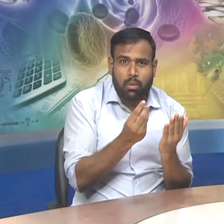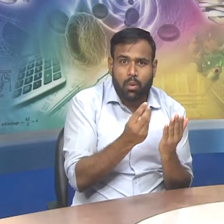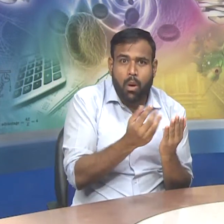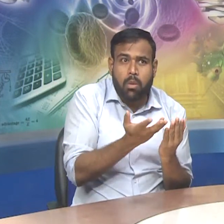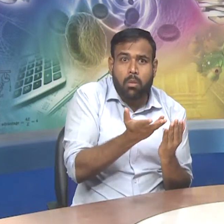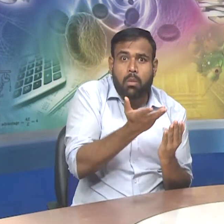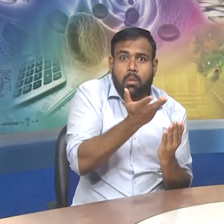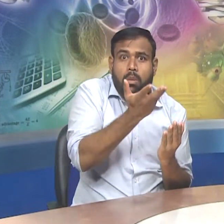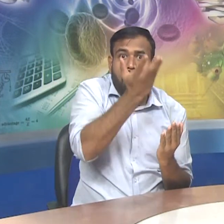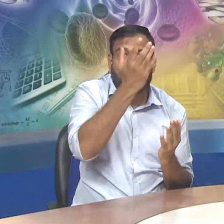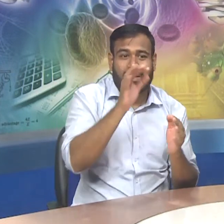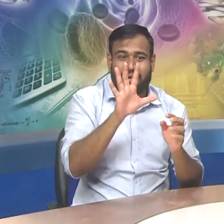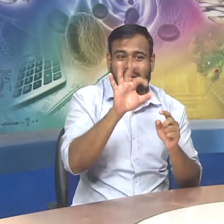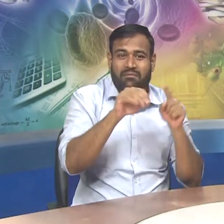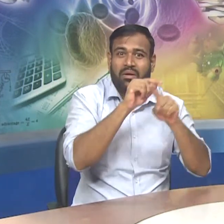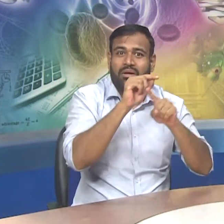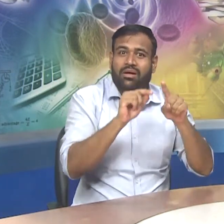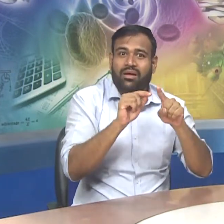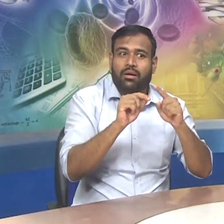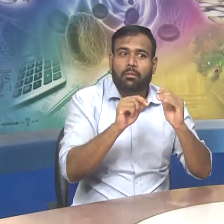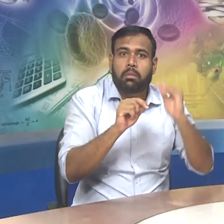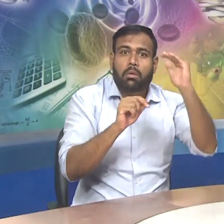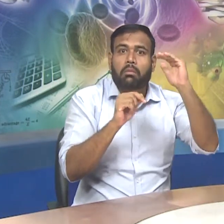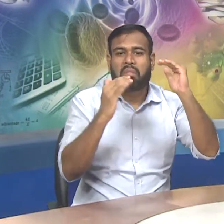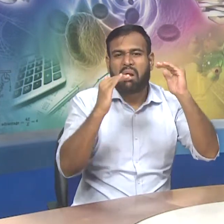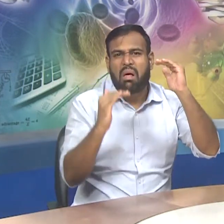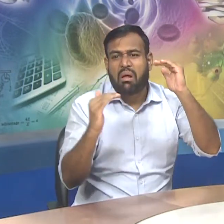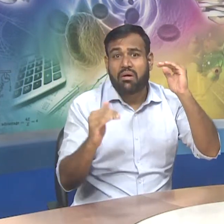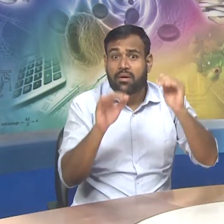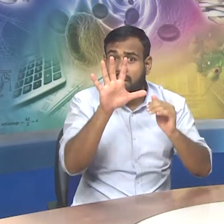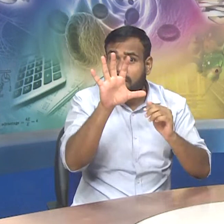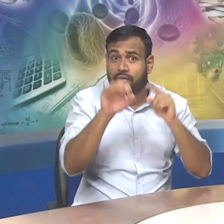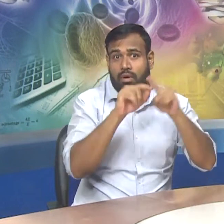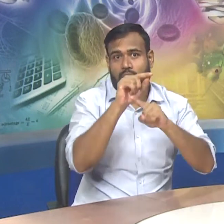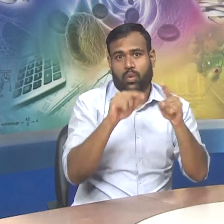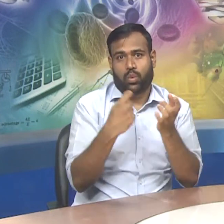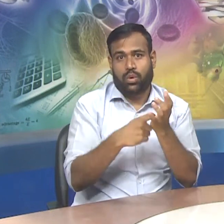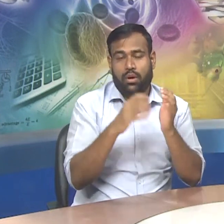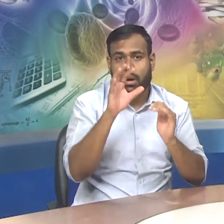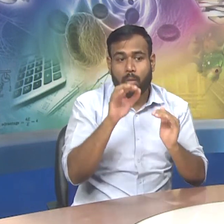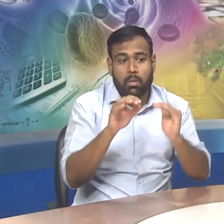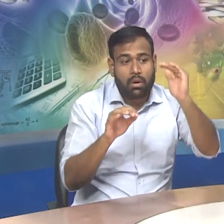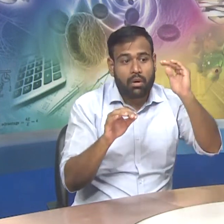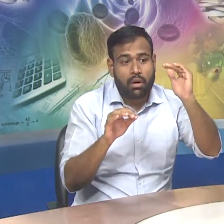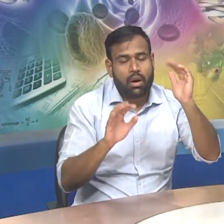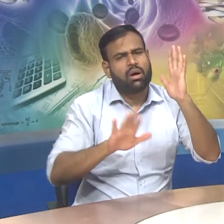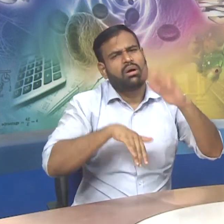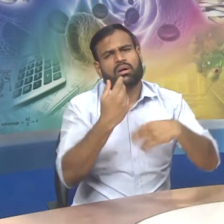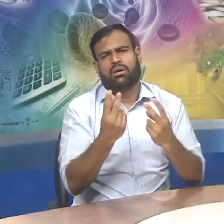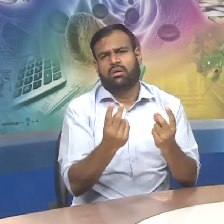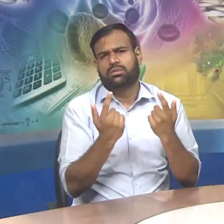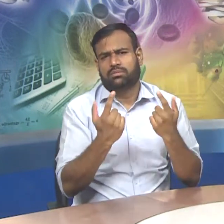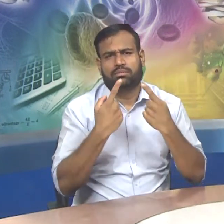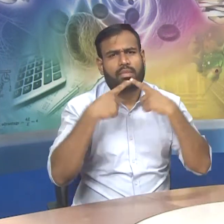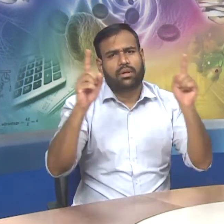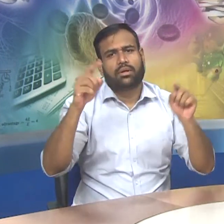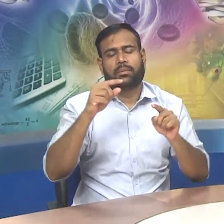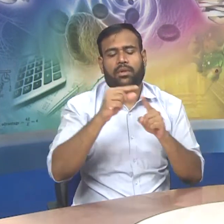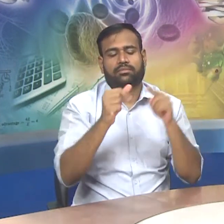And after this first preference votes are counted, if any of the candidate reaches the quote,